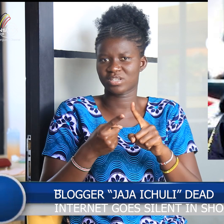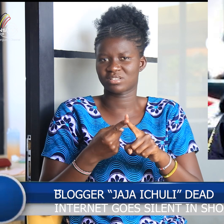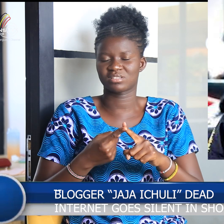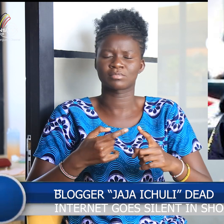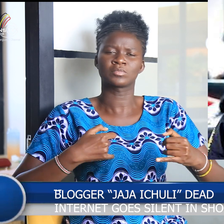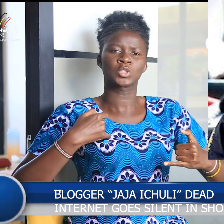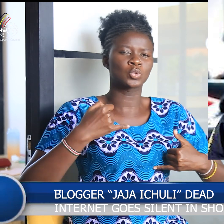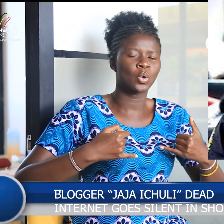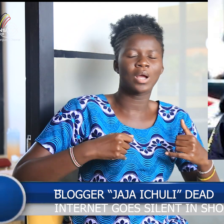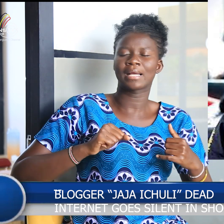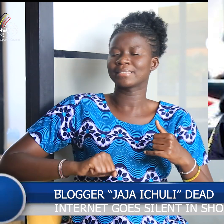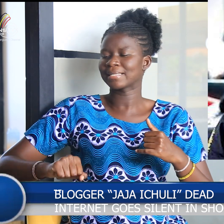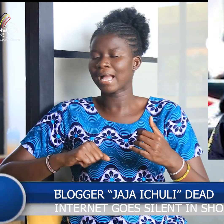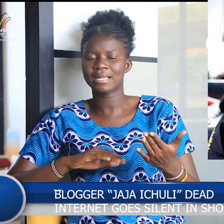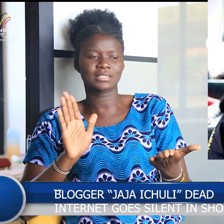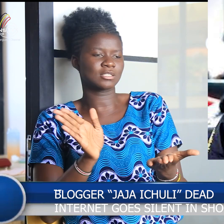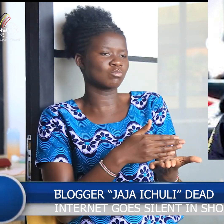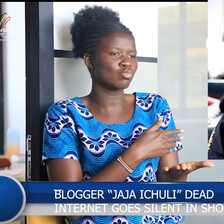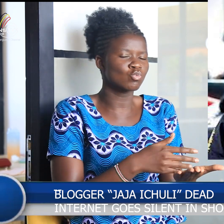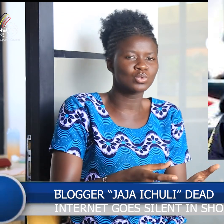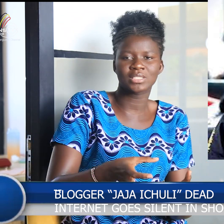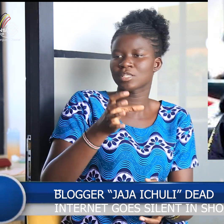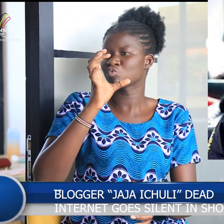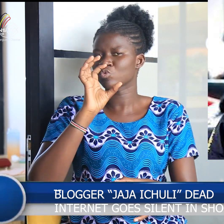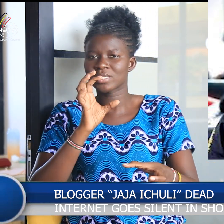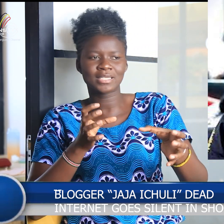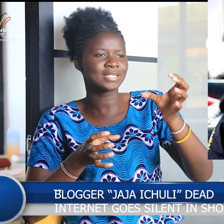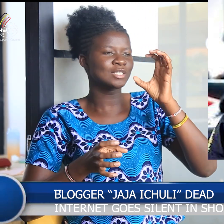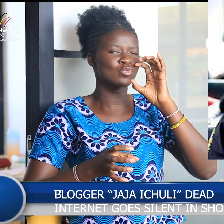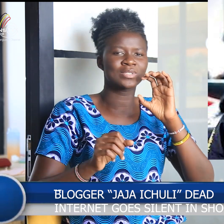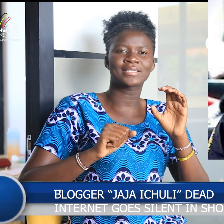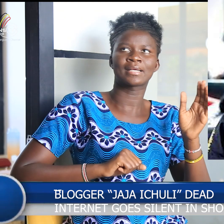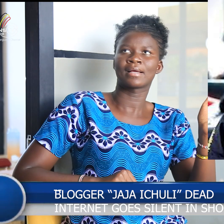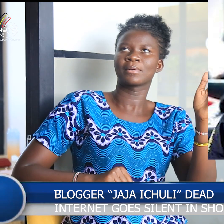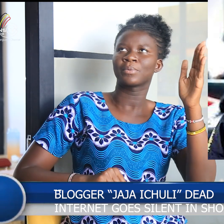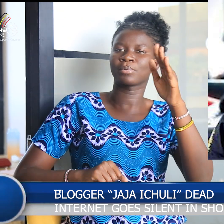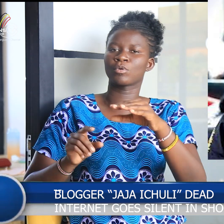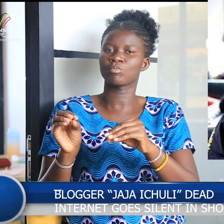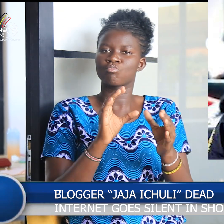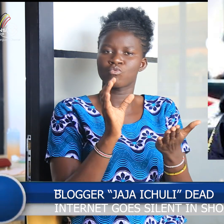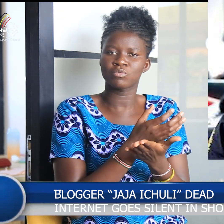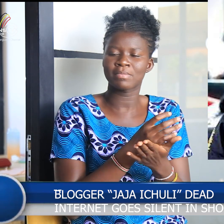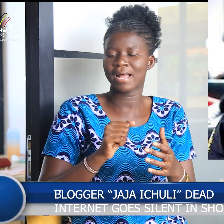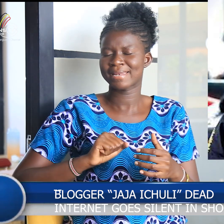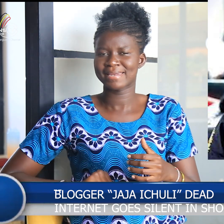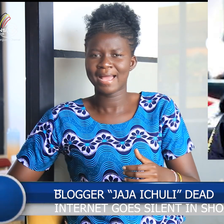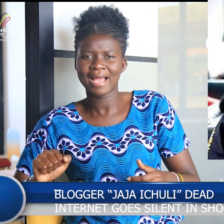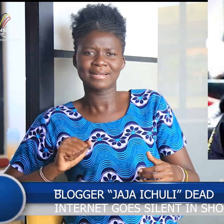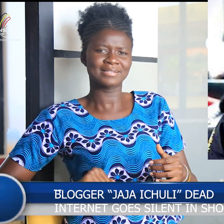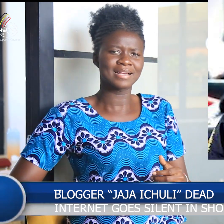of his death, he was in Entebbe with some of his friends, clubbing and